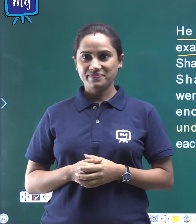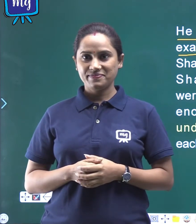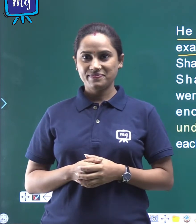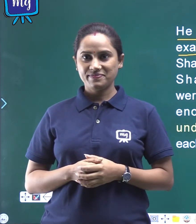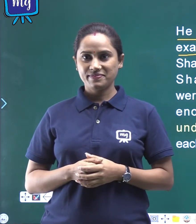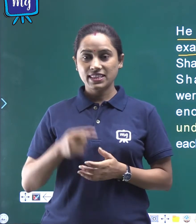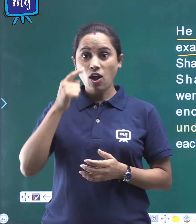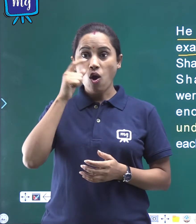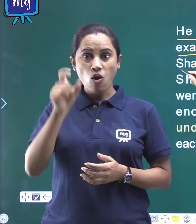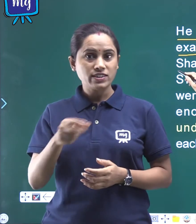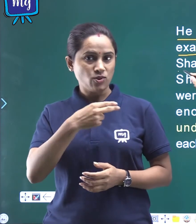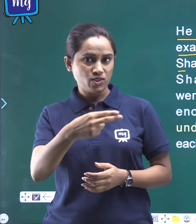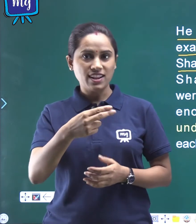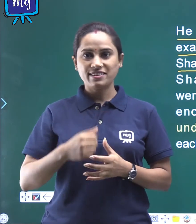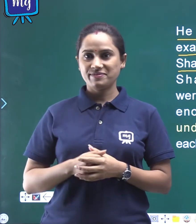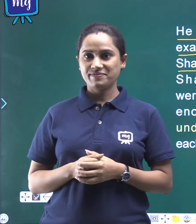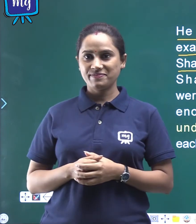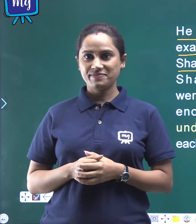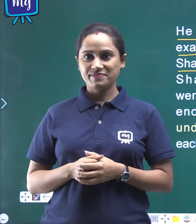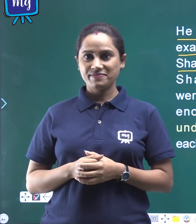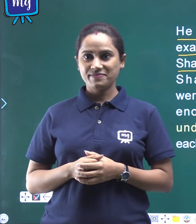of Shakuntala.